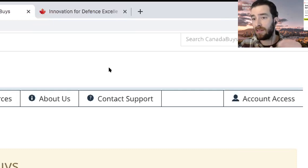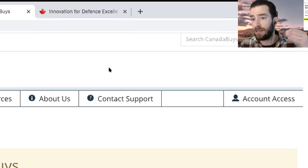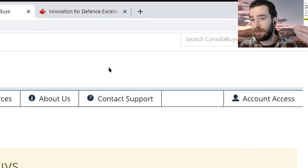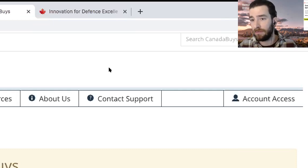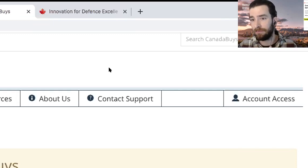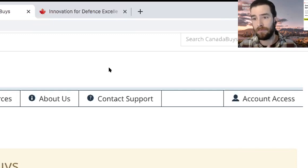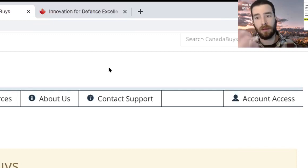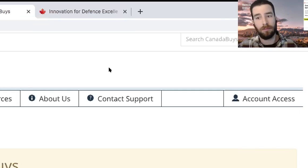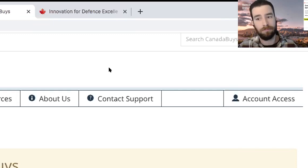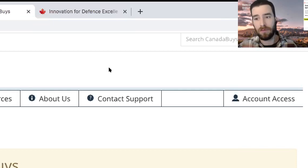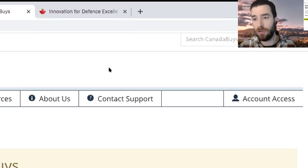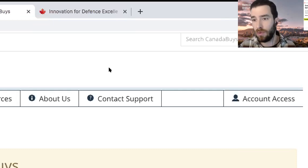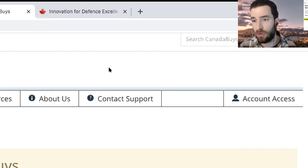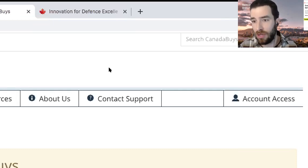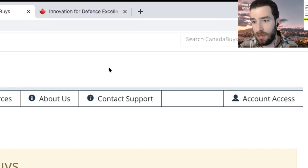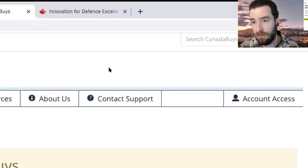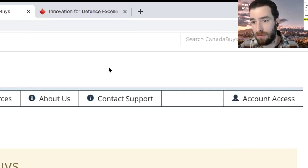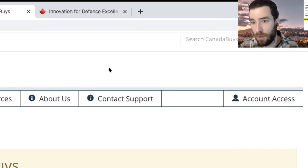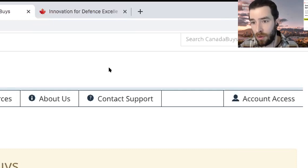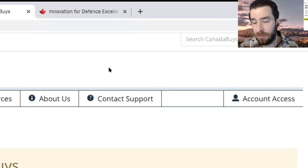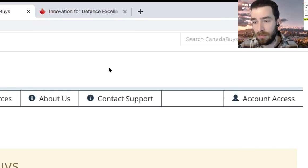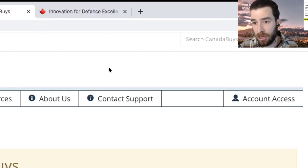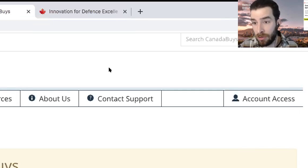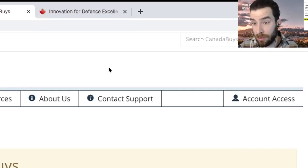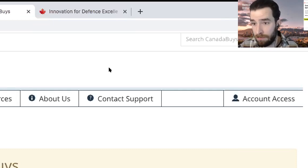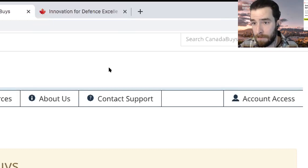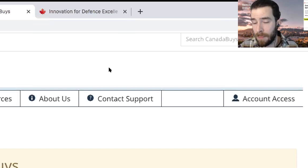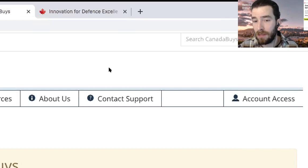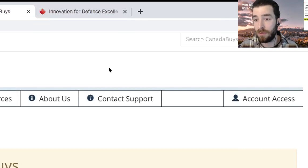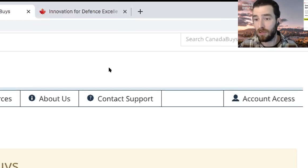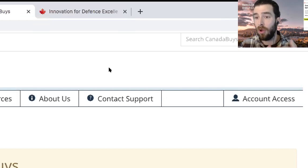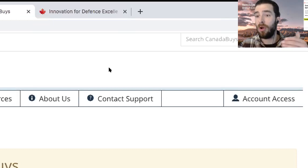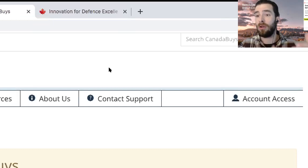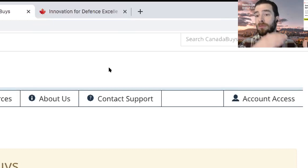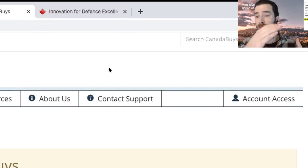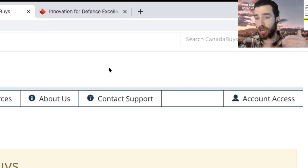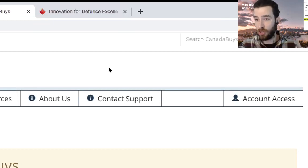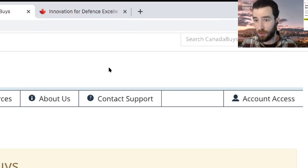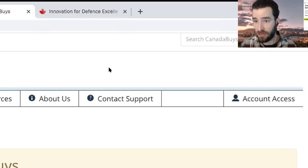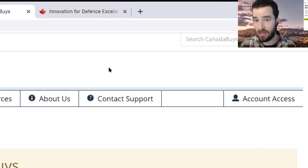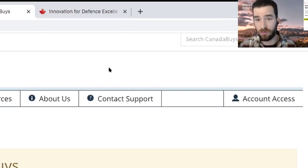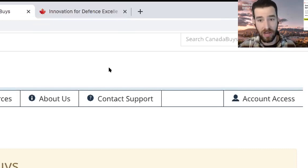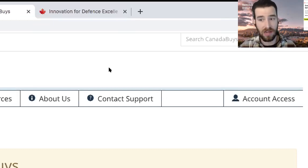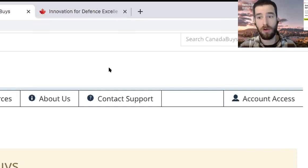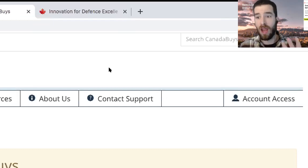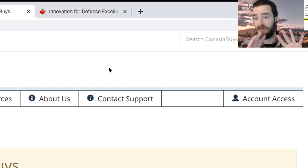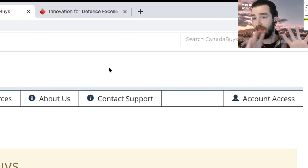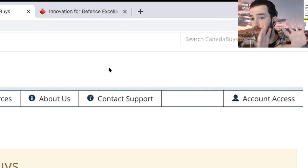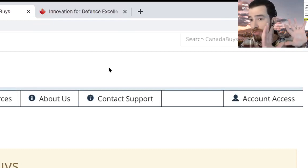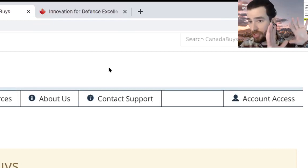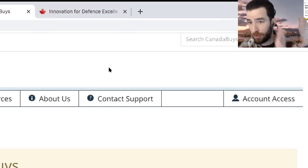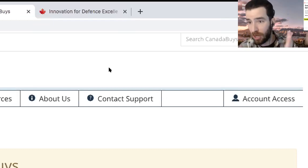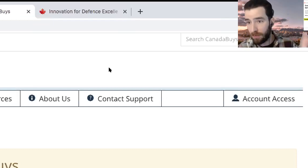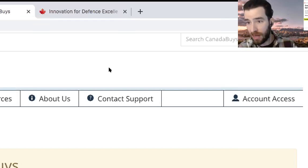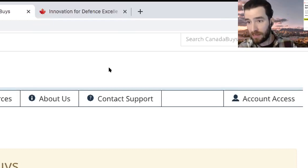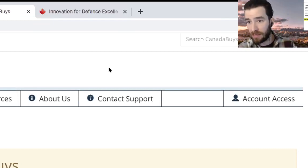the next 2, 3, 4 years. So it's a long change process. Right now, everything